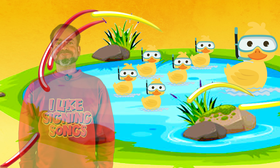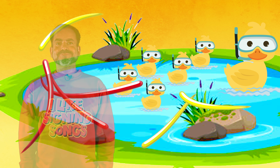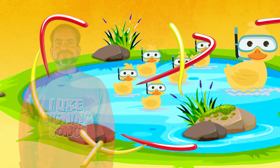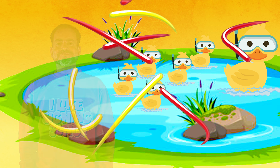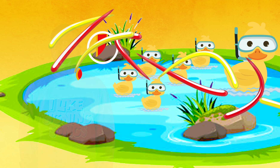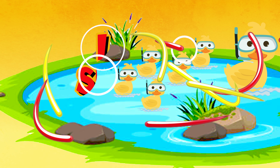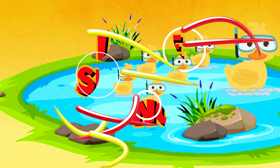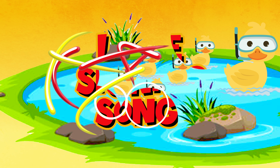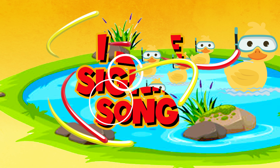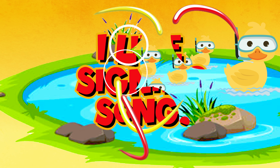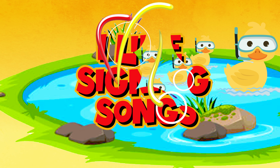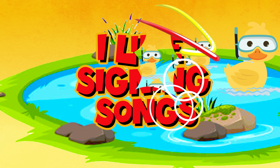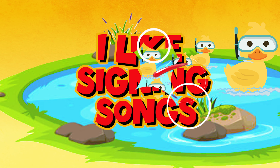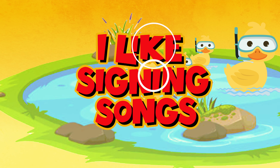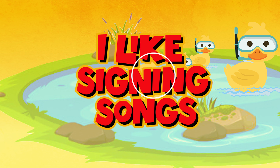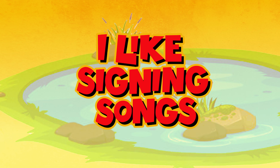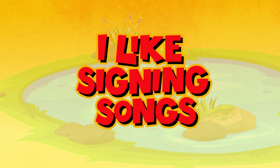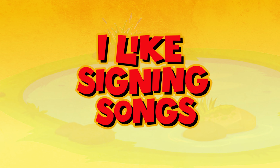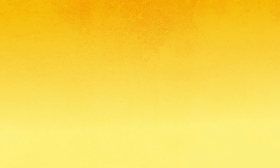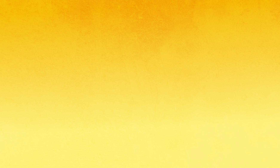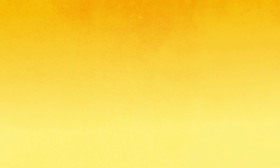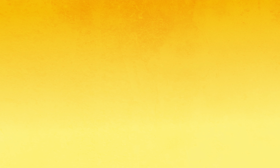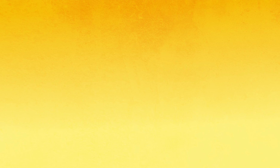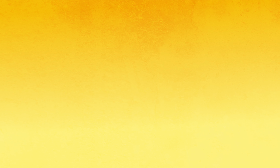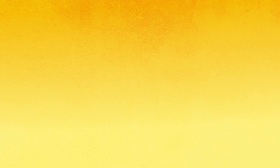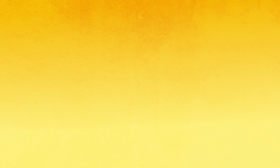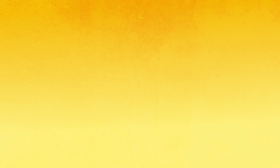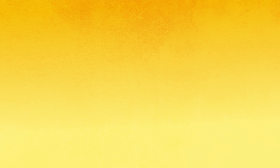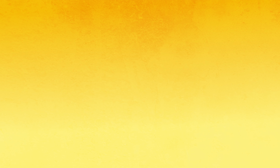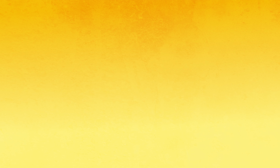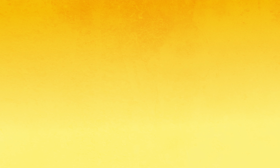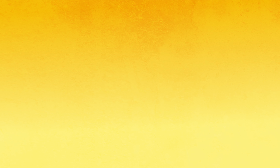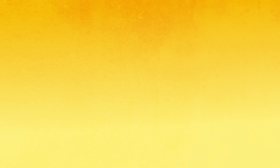With I Like Signing Songs Songs Outro Thank